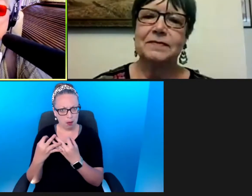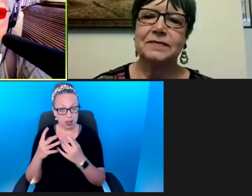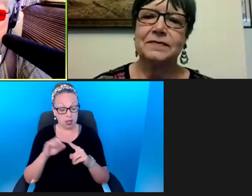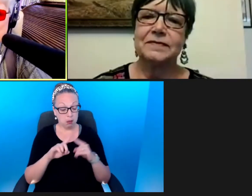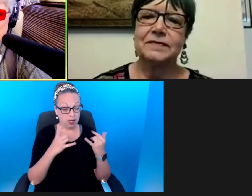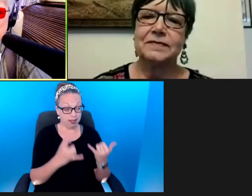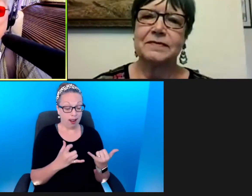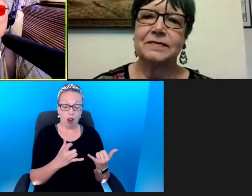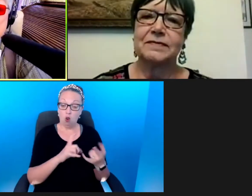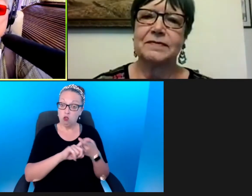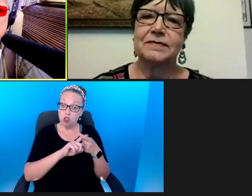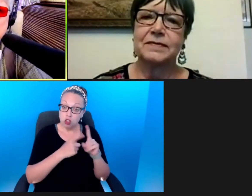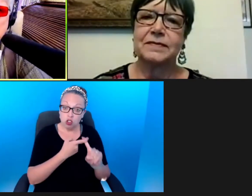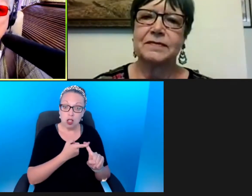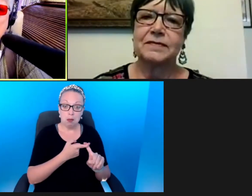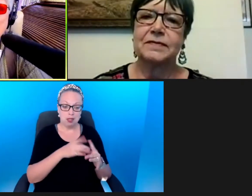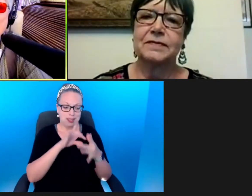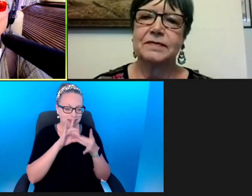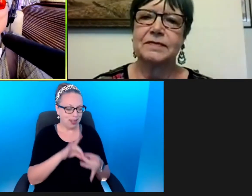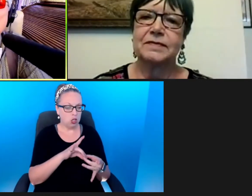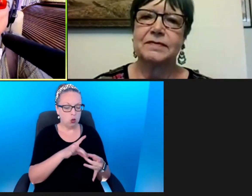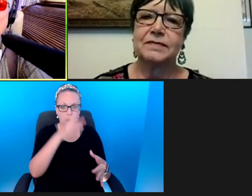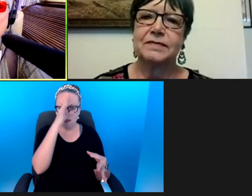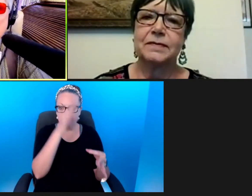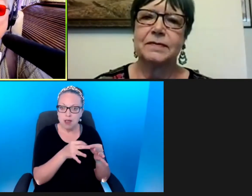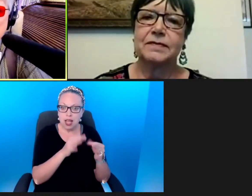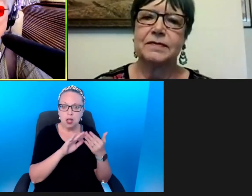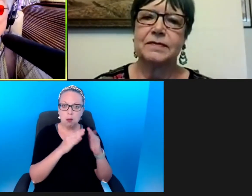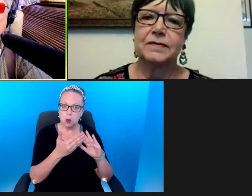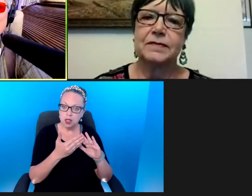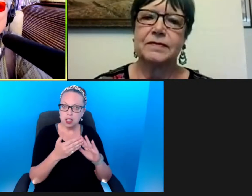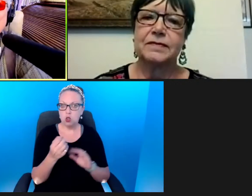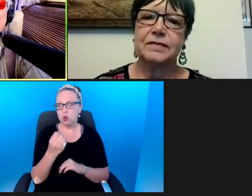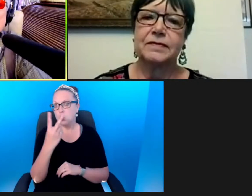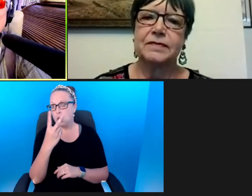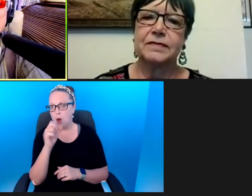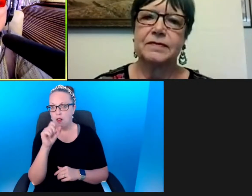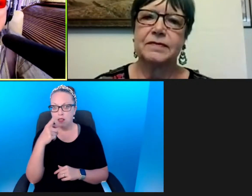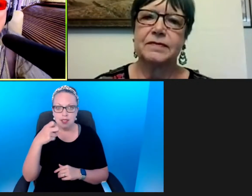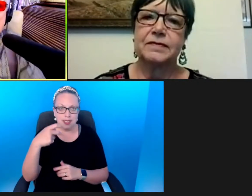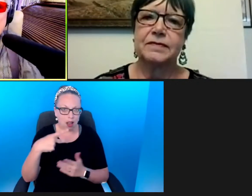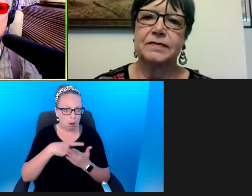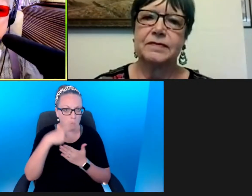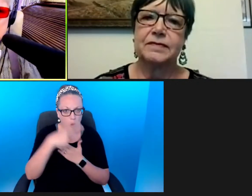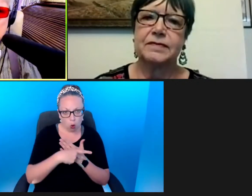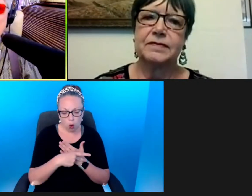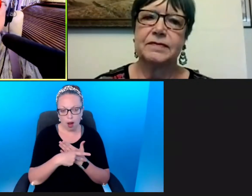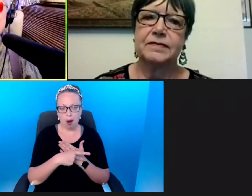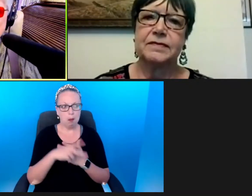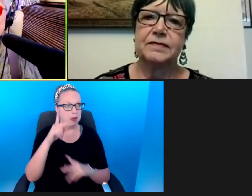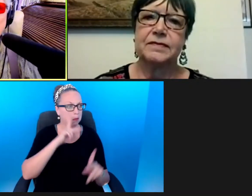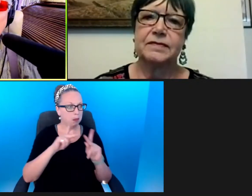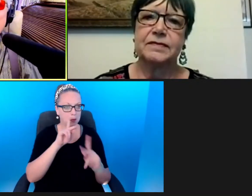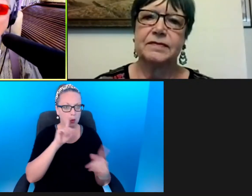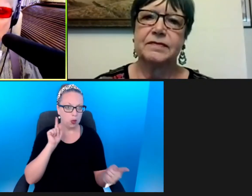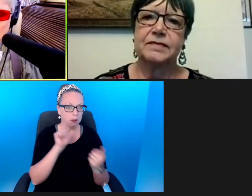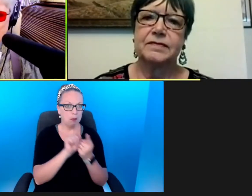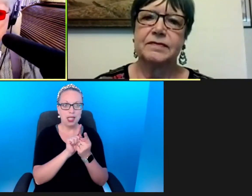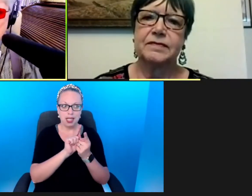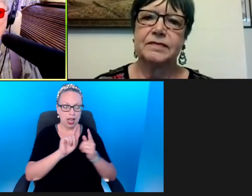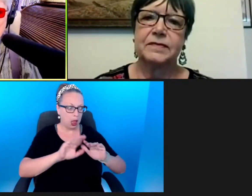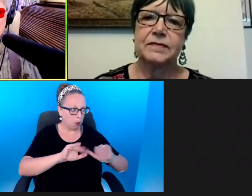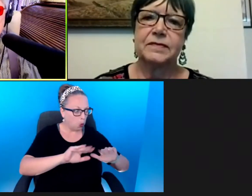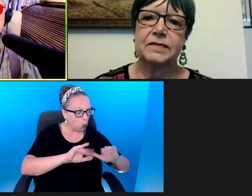or 12-step programs, or the people we meet at the pool, or however it is that, or the pool hall,